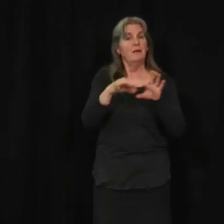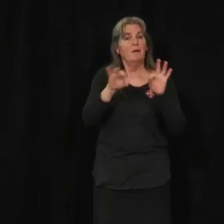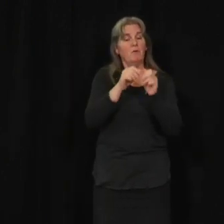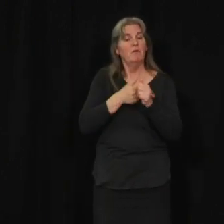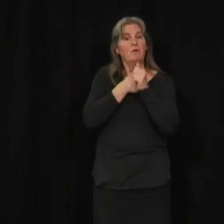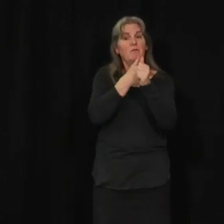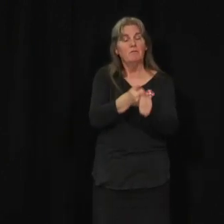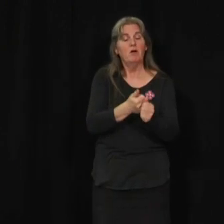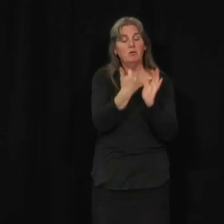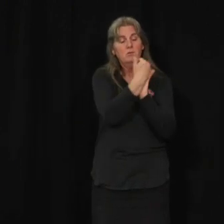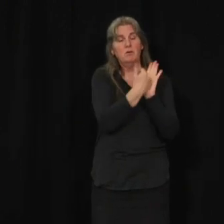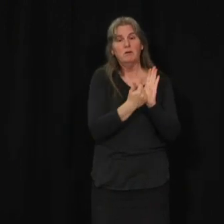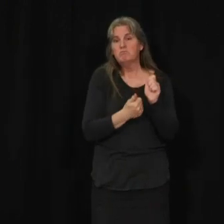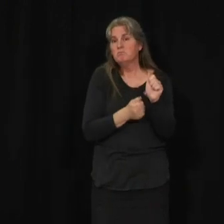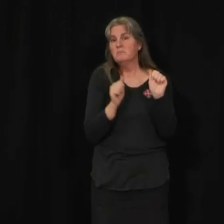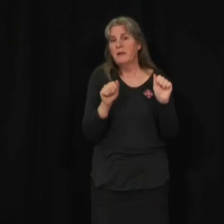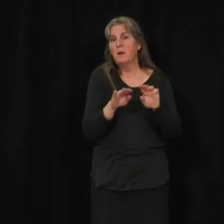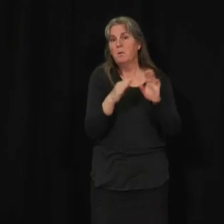published guidelines.